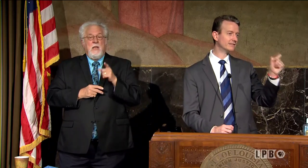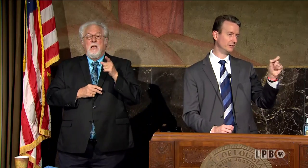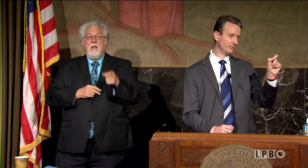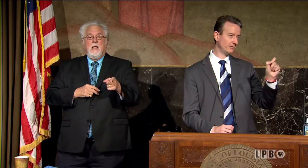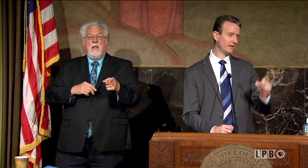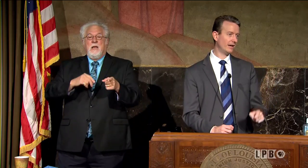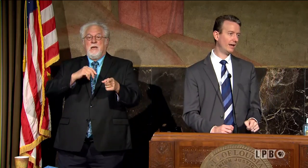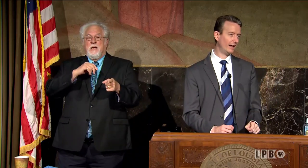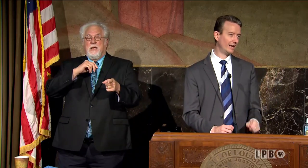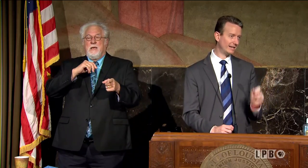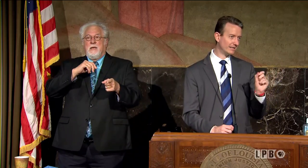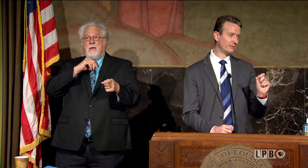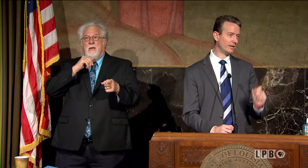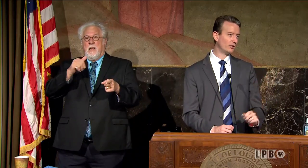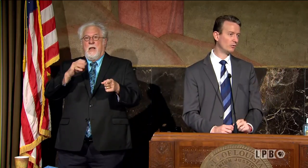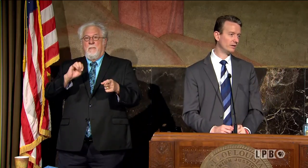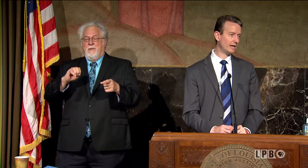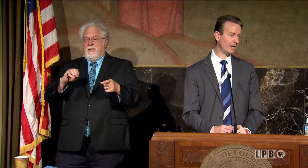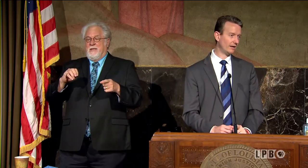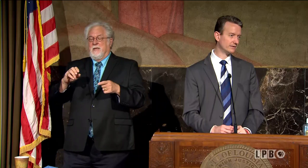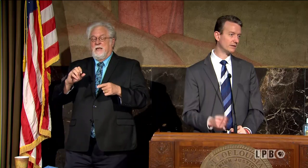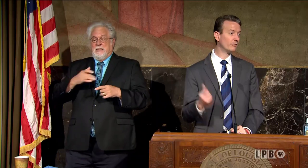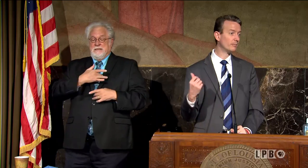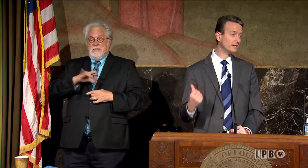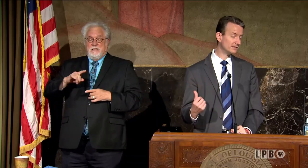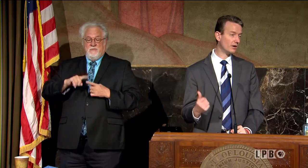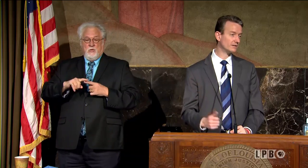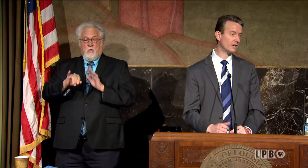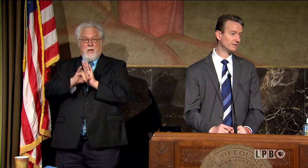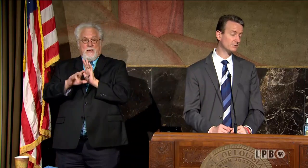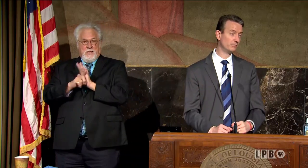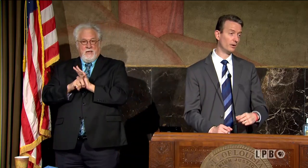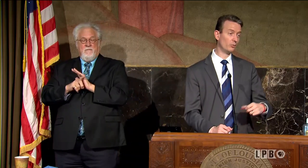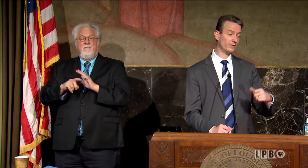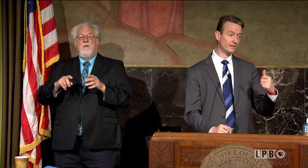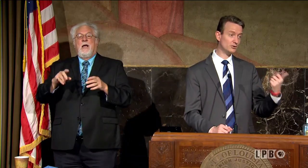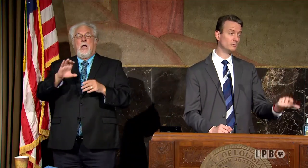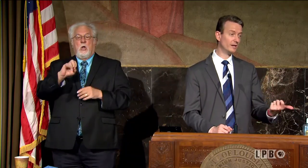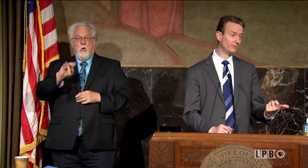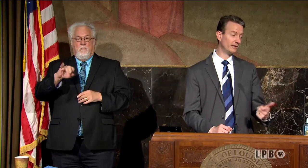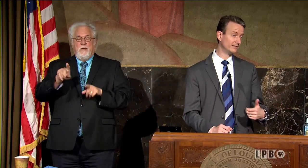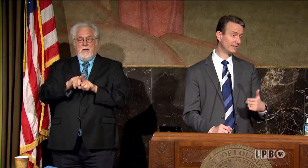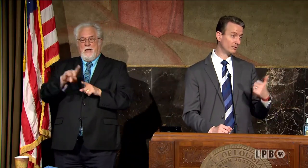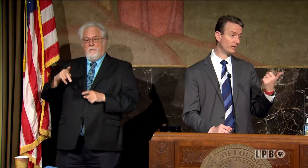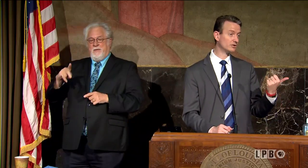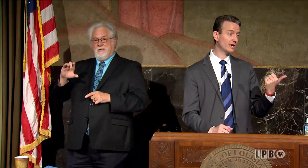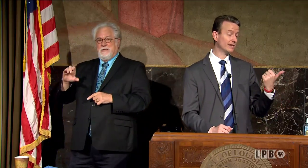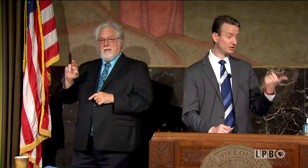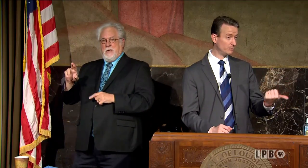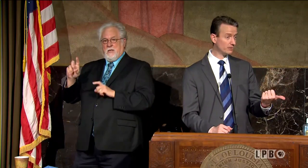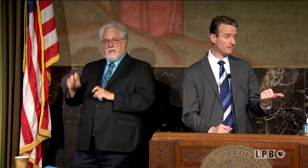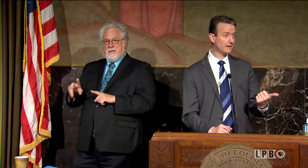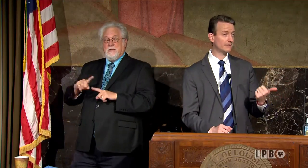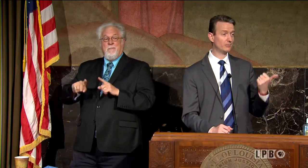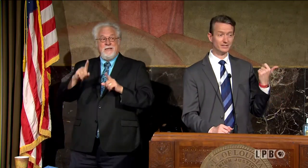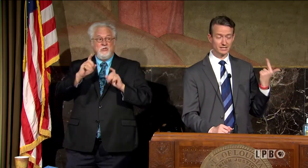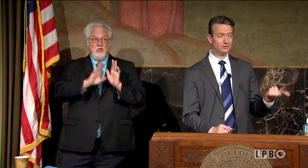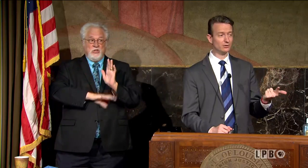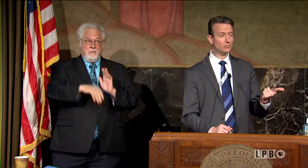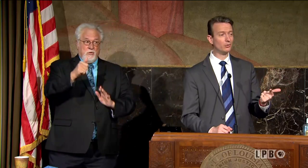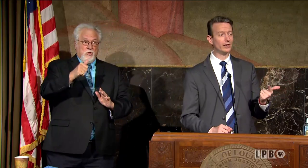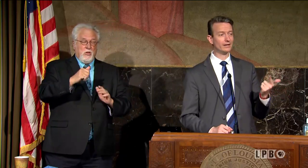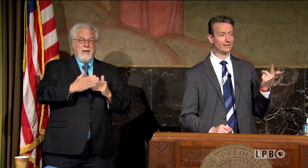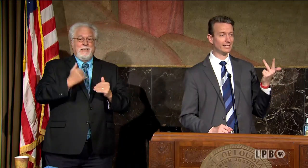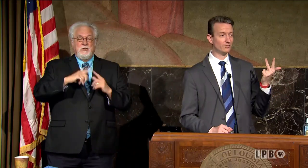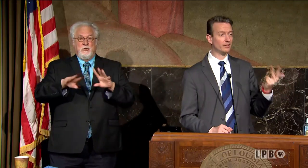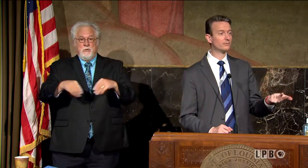as sensitive in identifying COVID as some of our PCR tests. But what they do benefit is that they're much cheaper, they're much easier